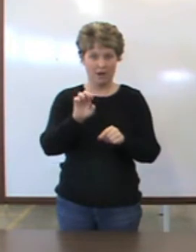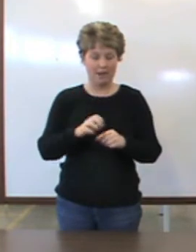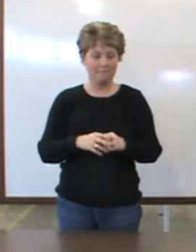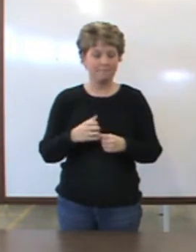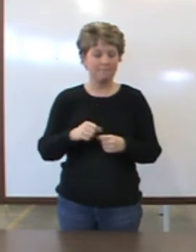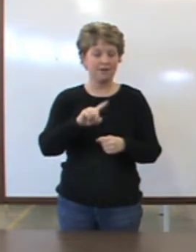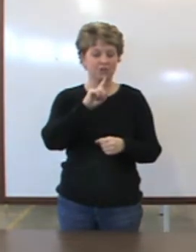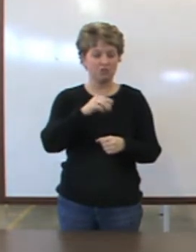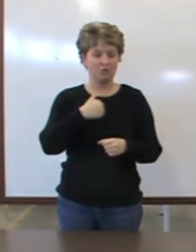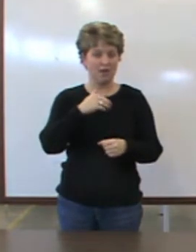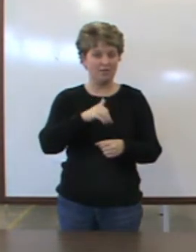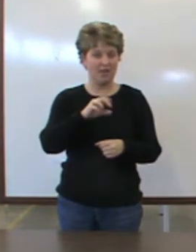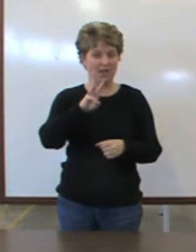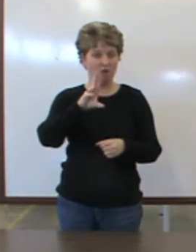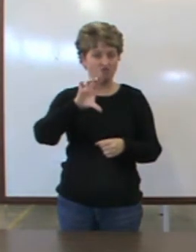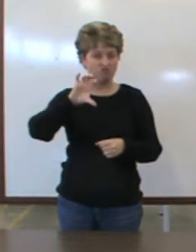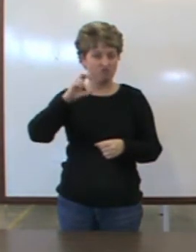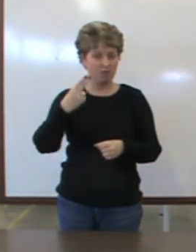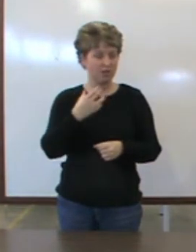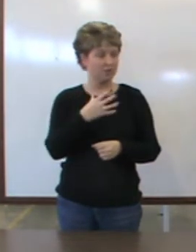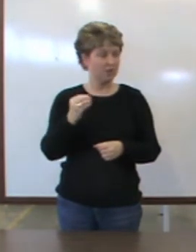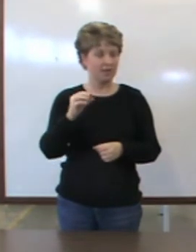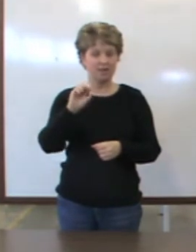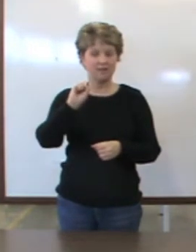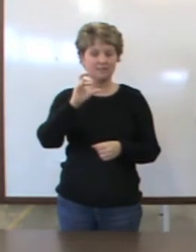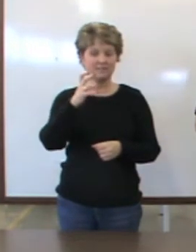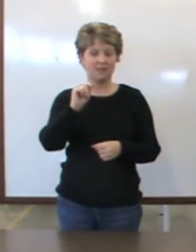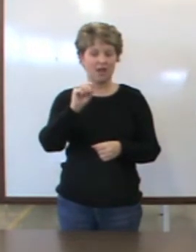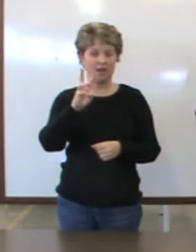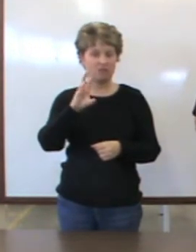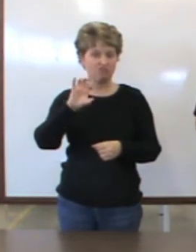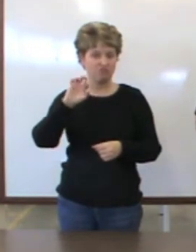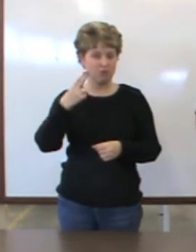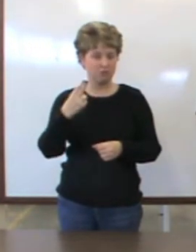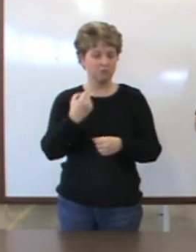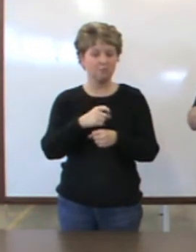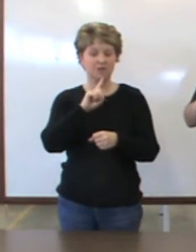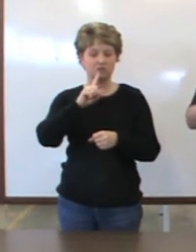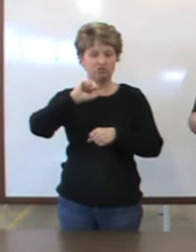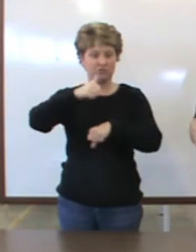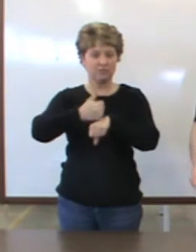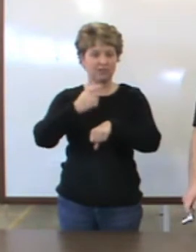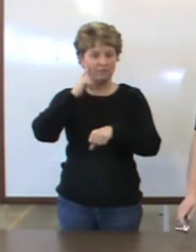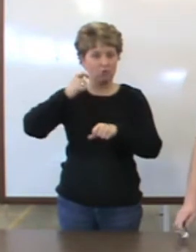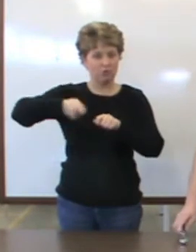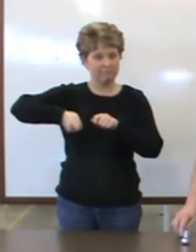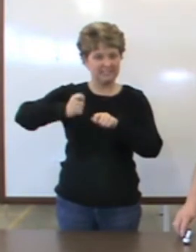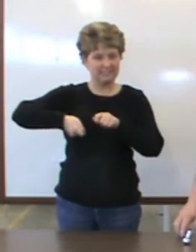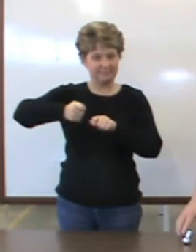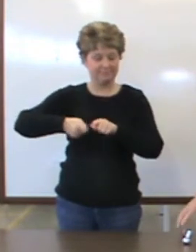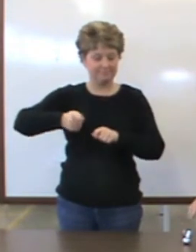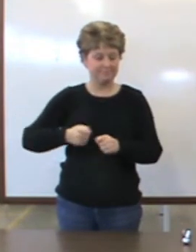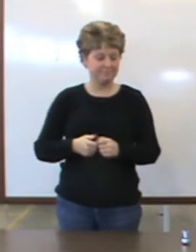Make sure you got this wrench, and then you have your socket wrench, and check to make sure it's set for tightening.